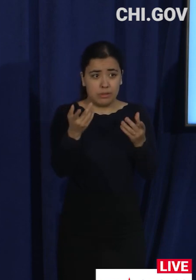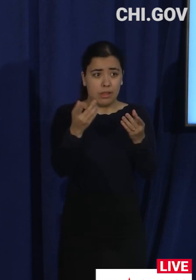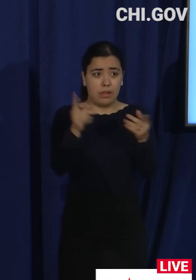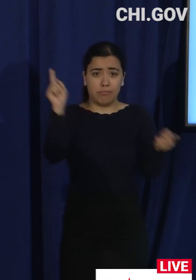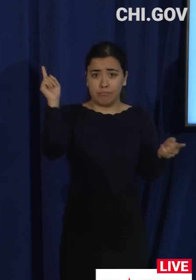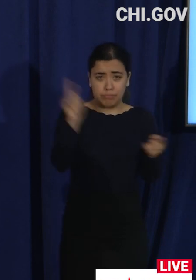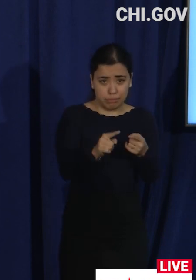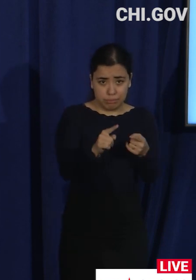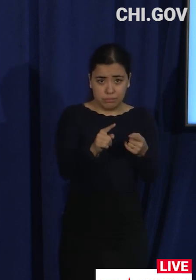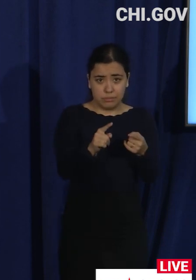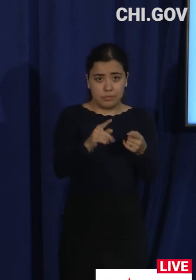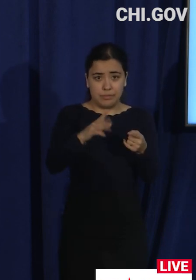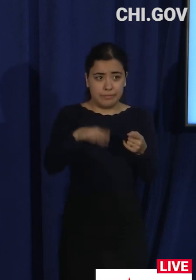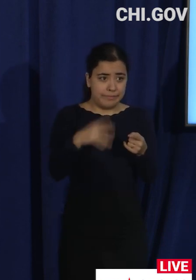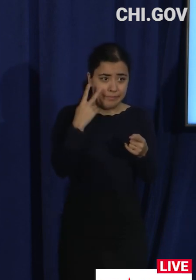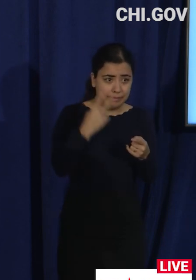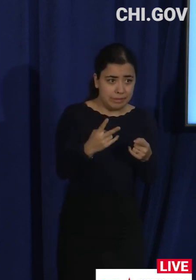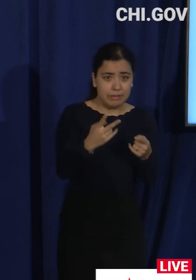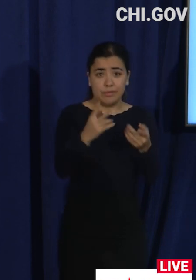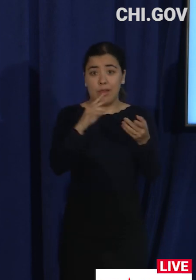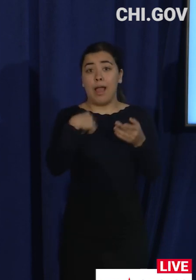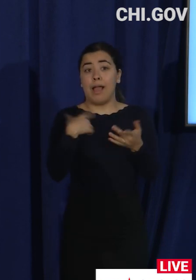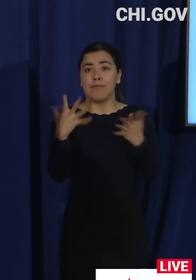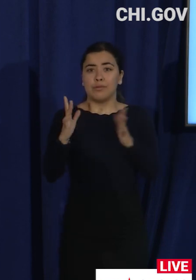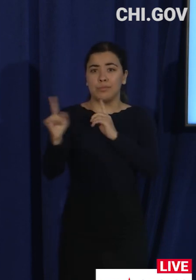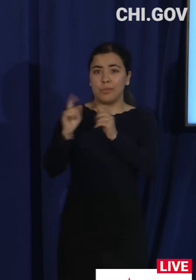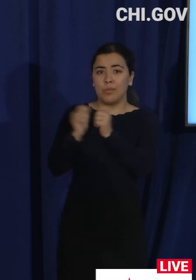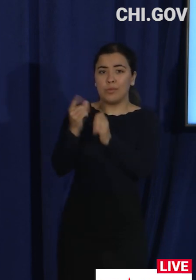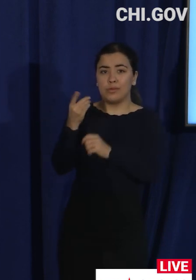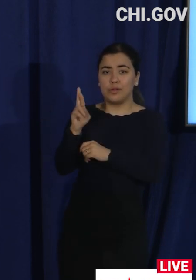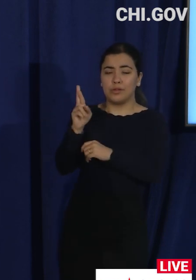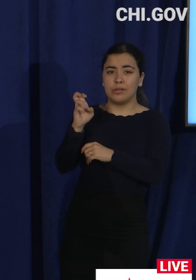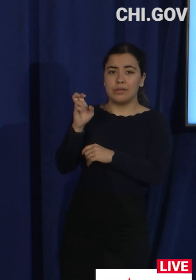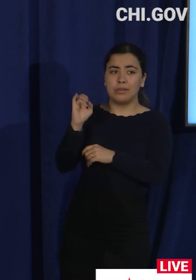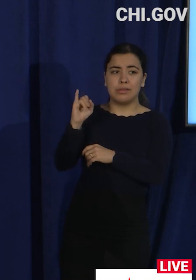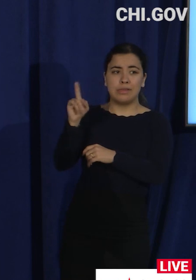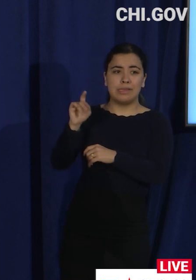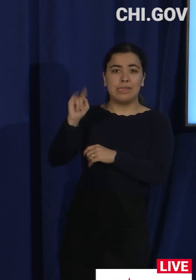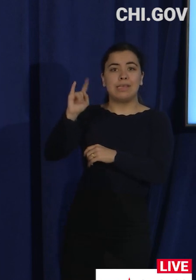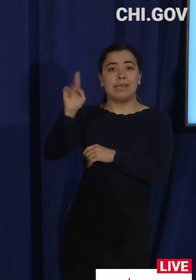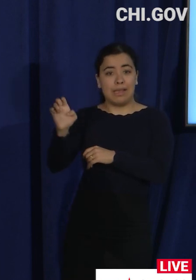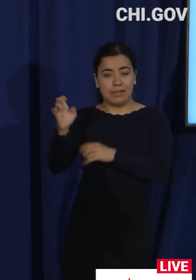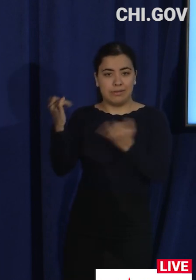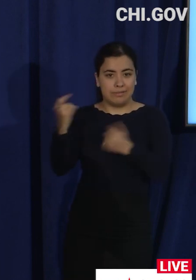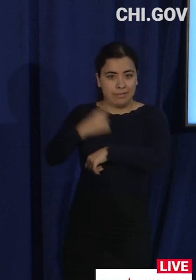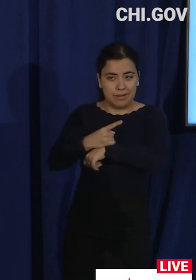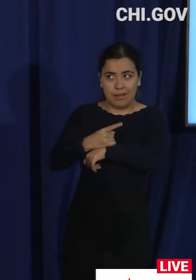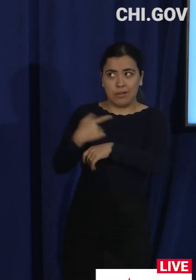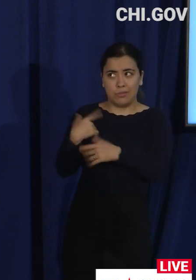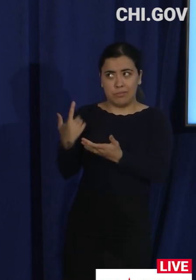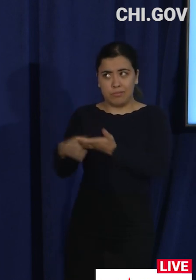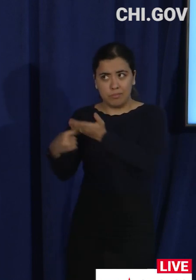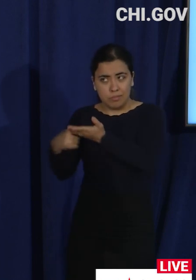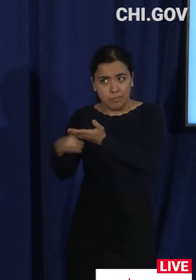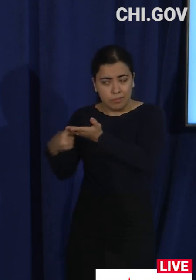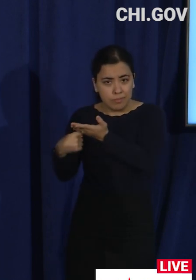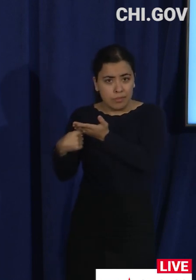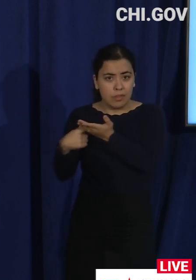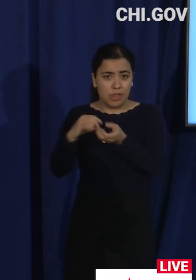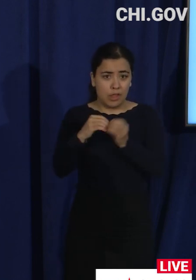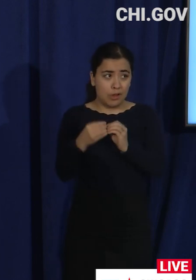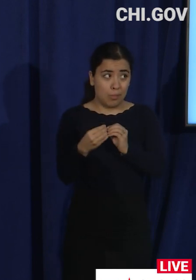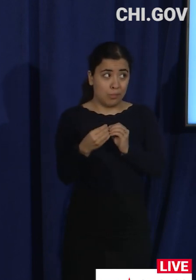today, but the numbers that we have seen here give me no reason to think that this is not imminent.